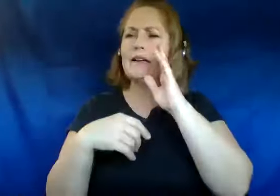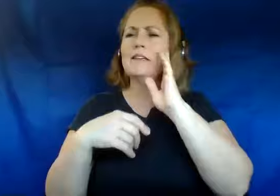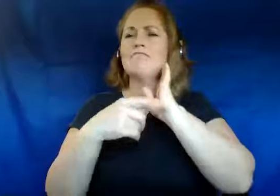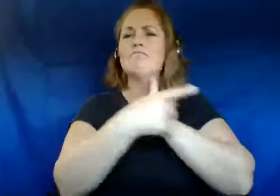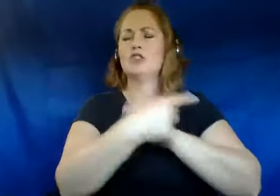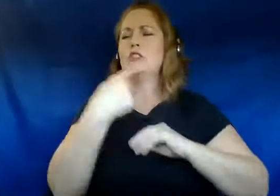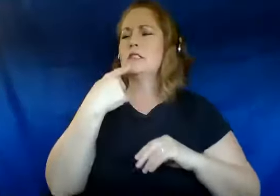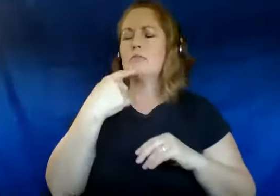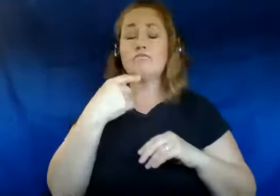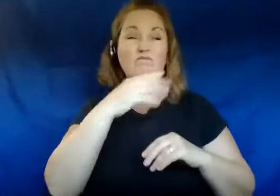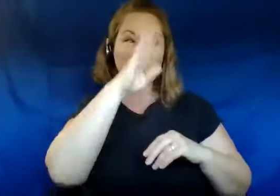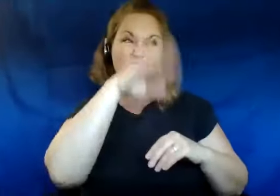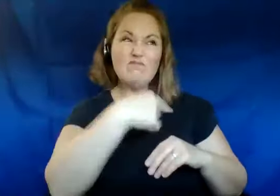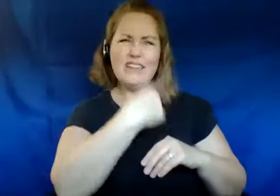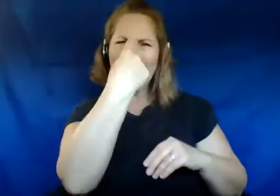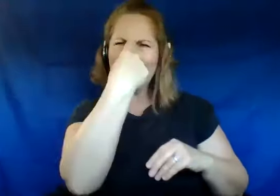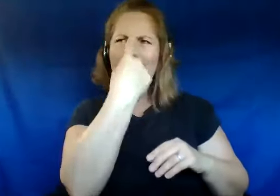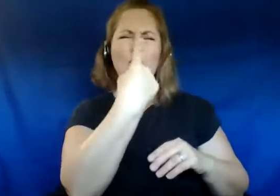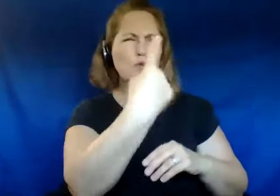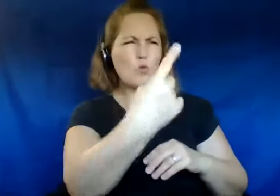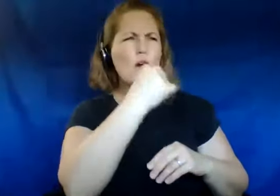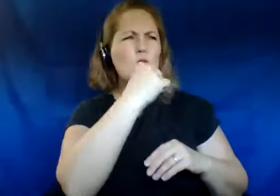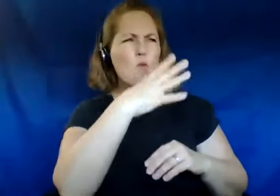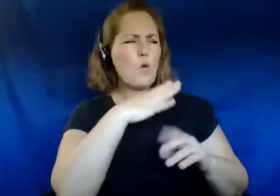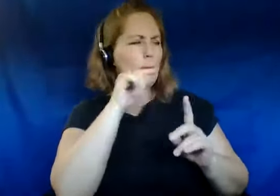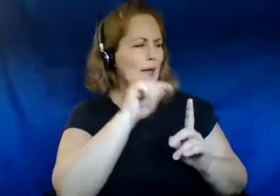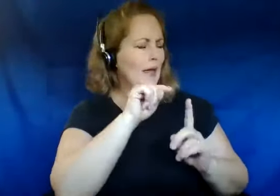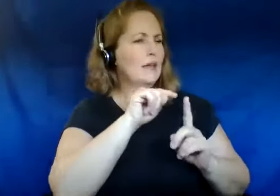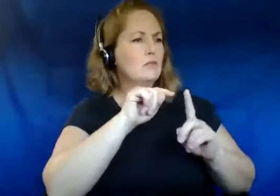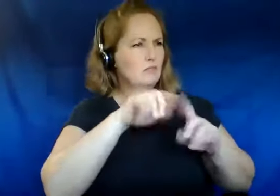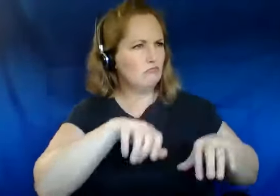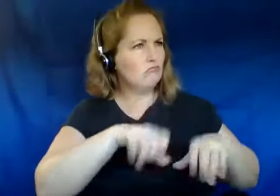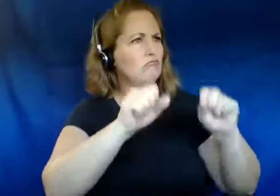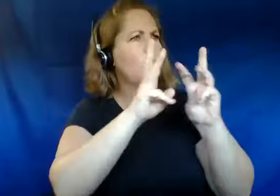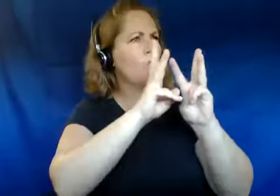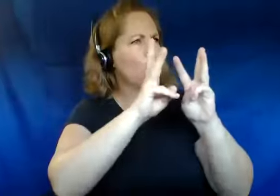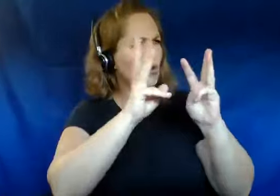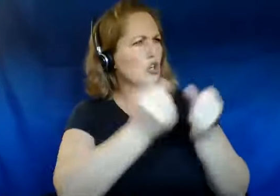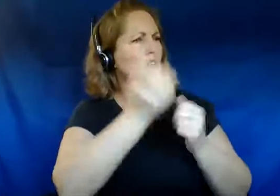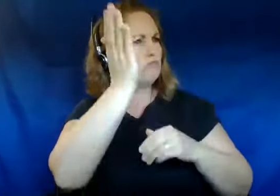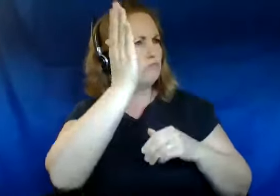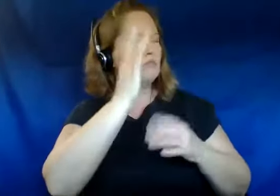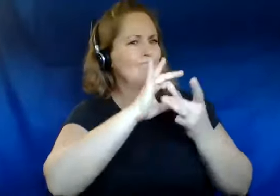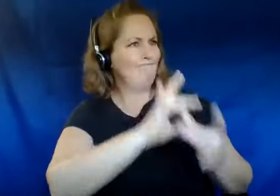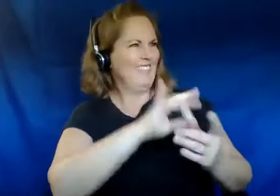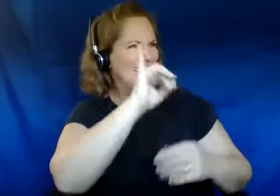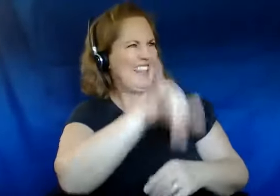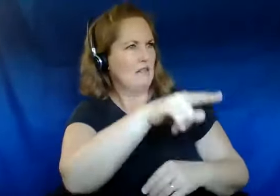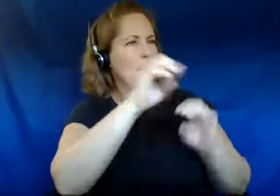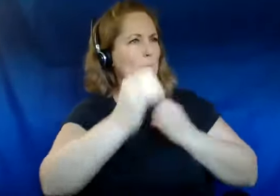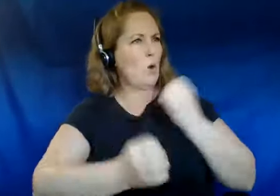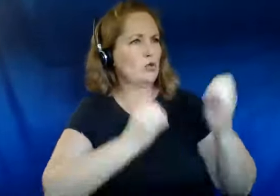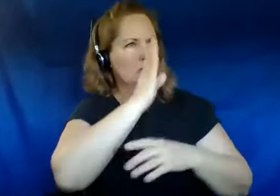was a woman who did a workshop on that emotional sobriety at